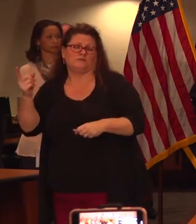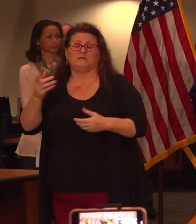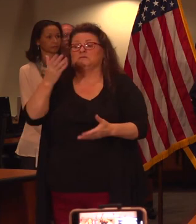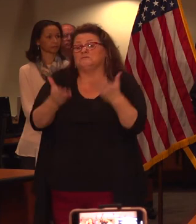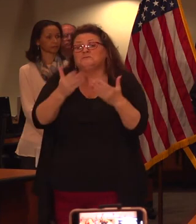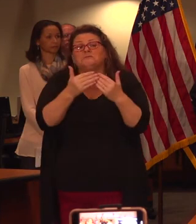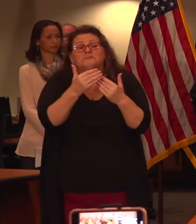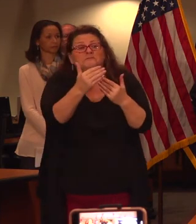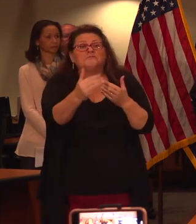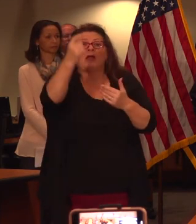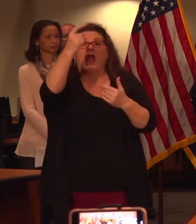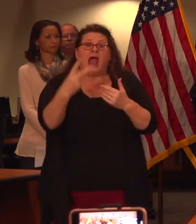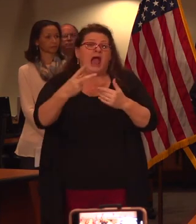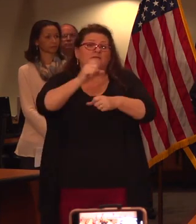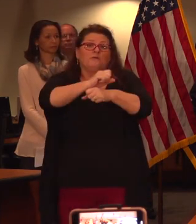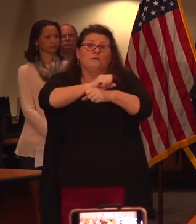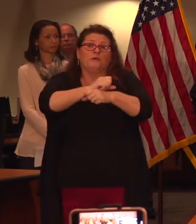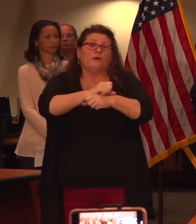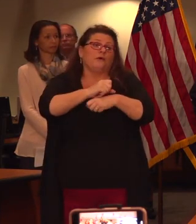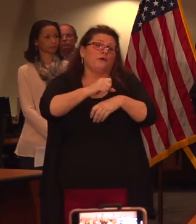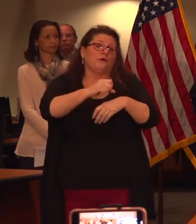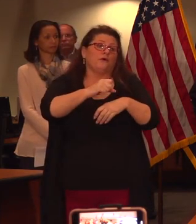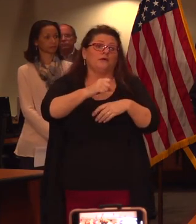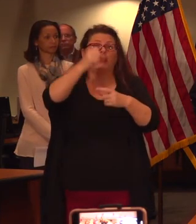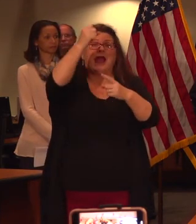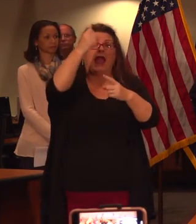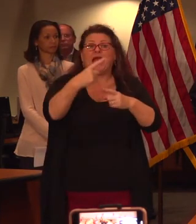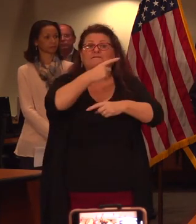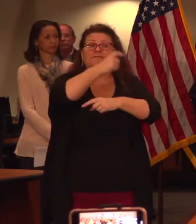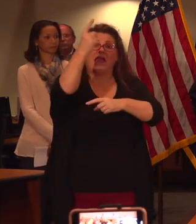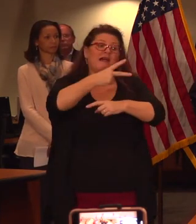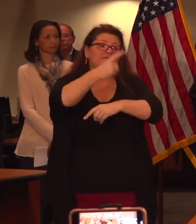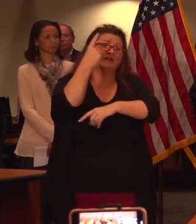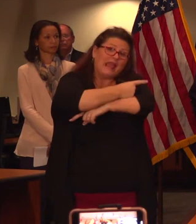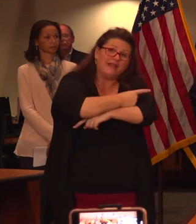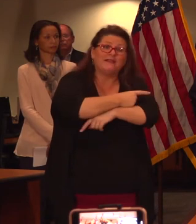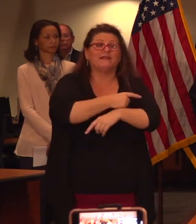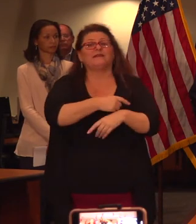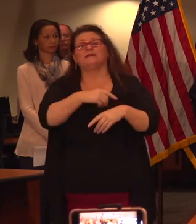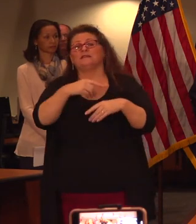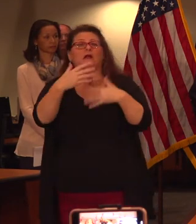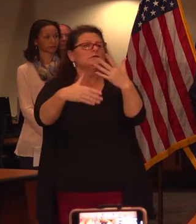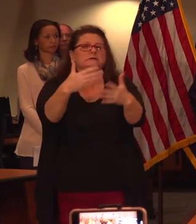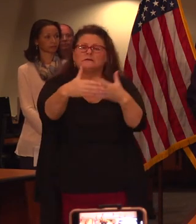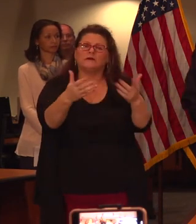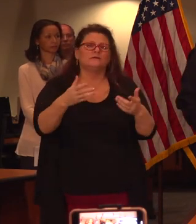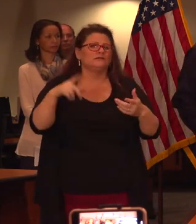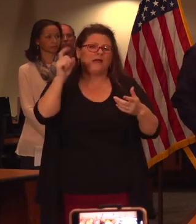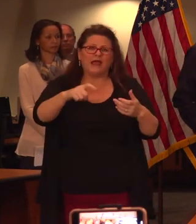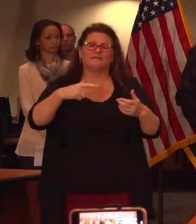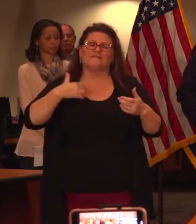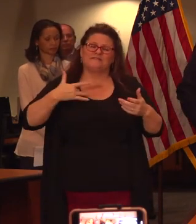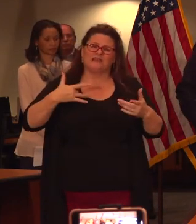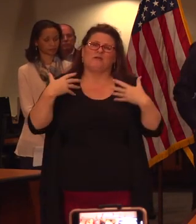work one day and other half work from home that day, and we move it. We've got to regain confidence. One of the things that's got to happen in all of this is not just